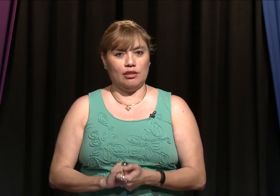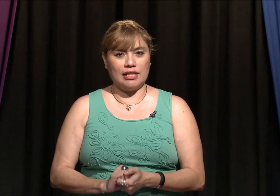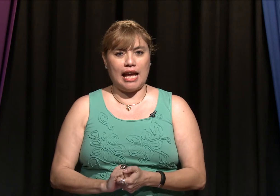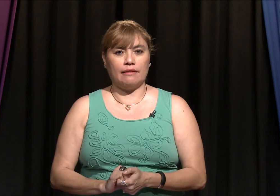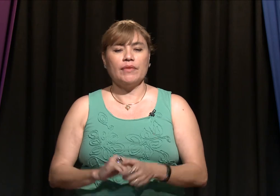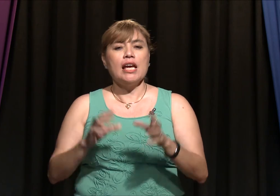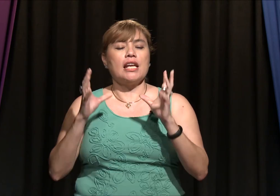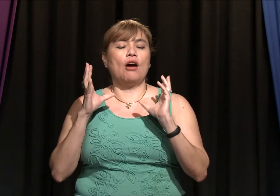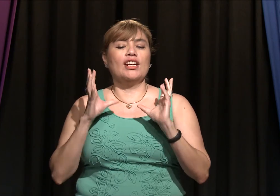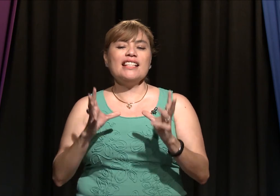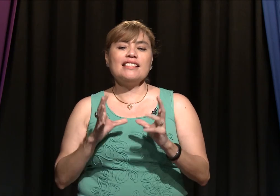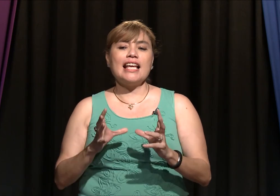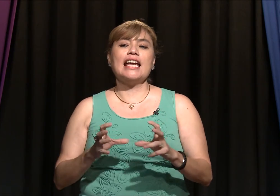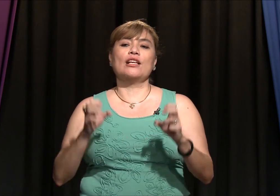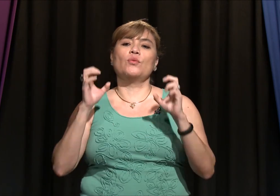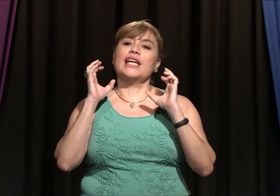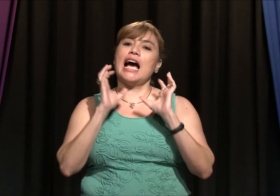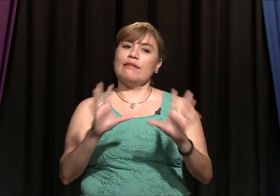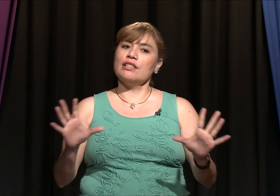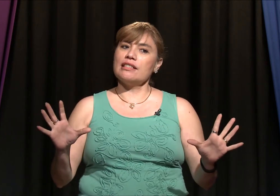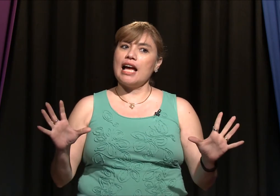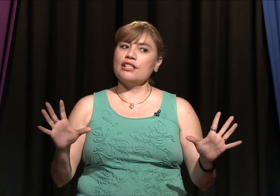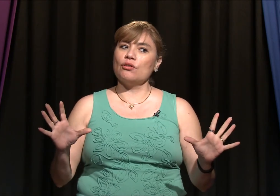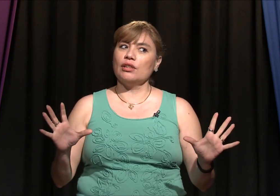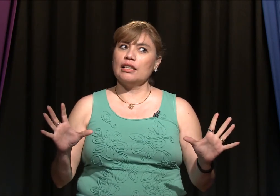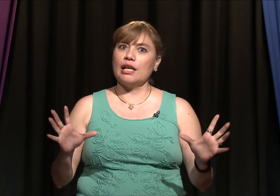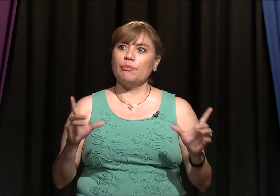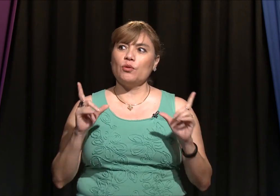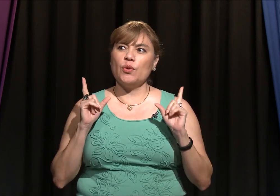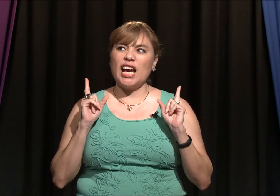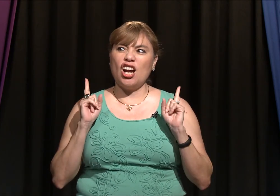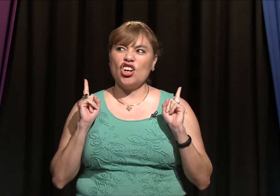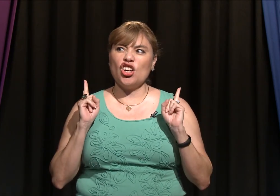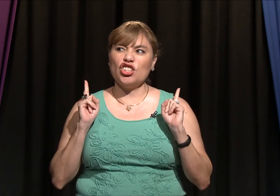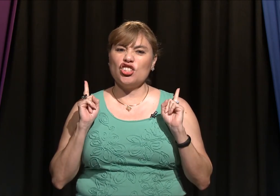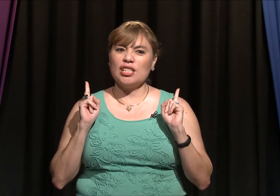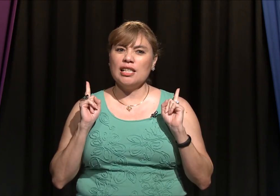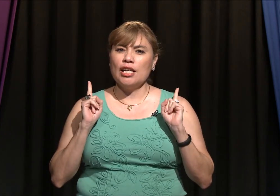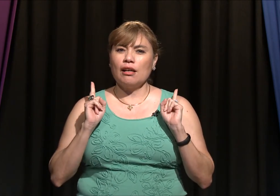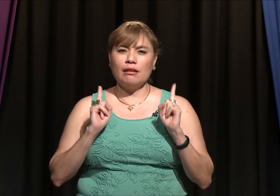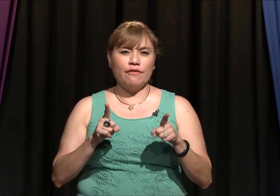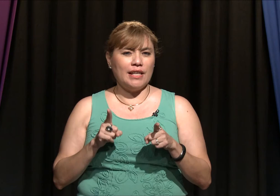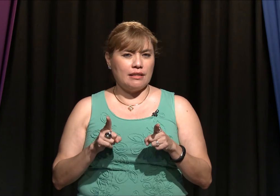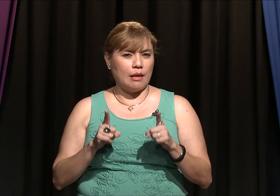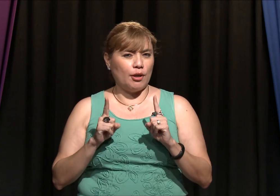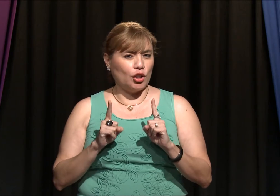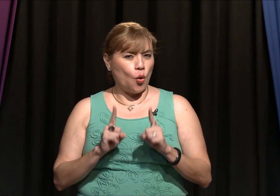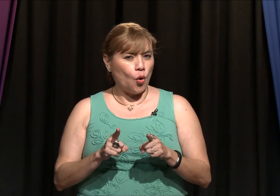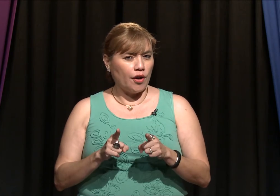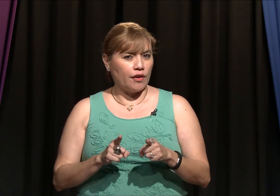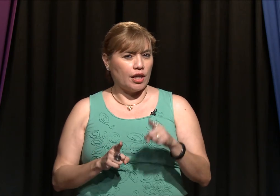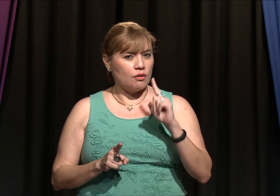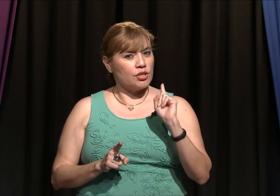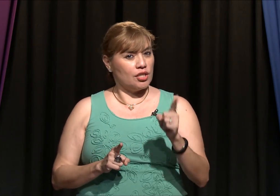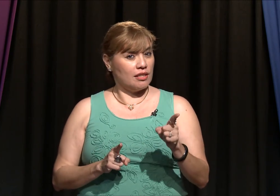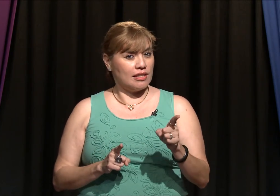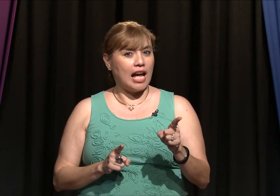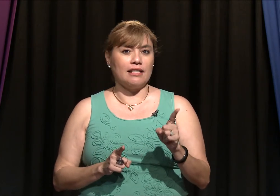slide. Now, let's say that we have the slides all in there, but we are not convinced about the order in which the slides